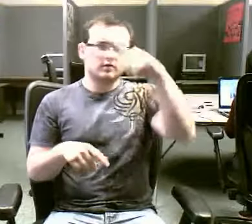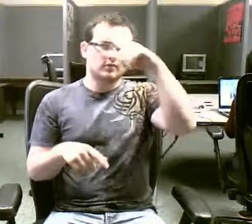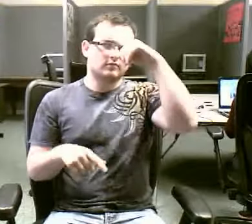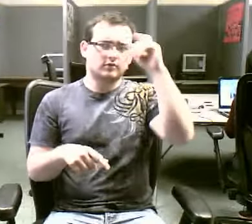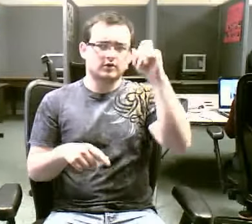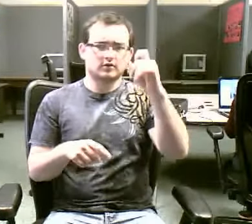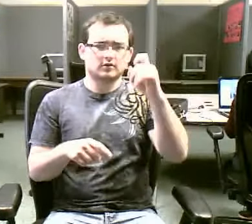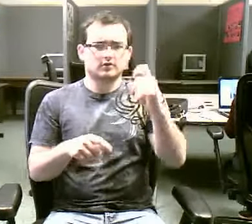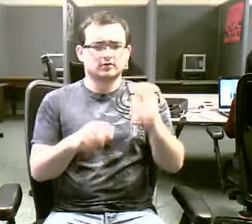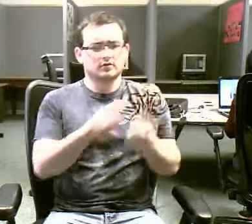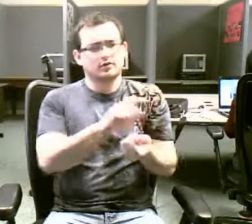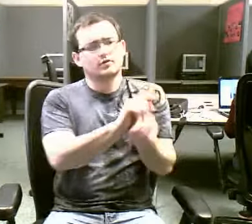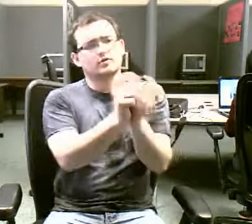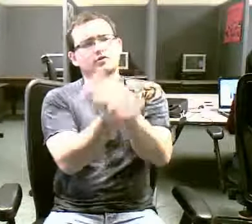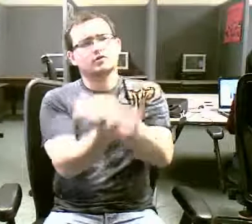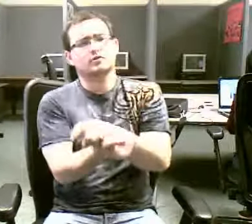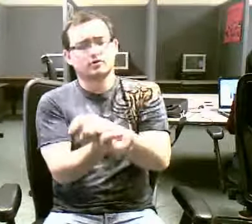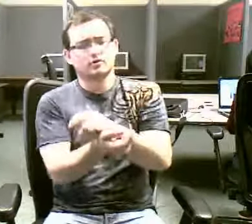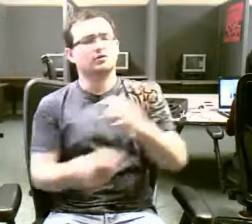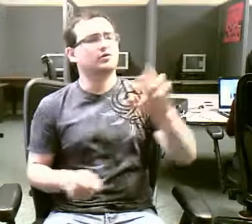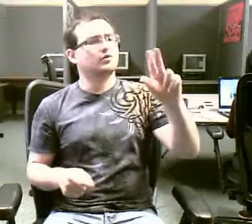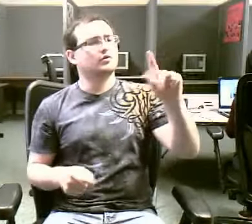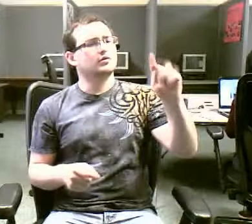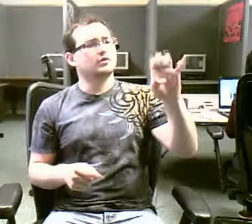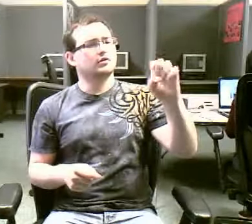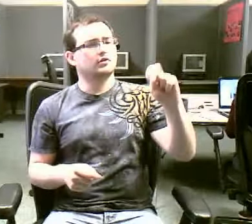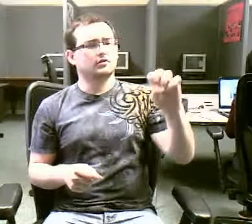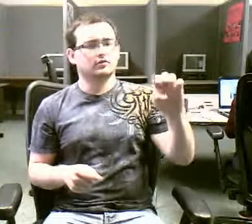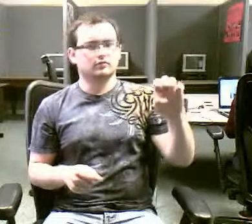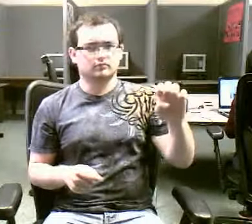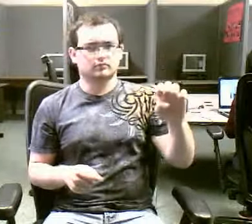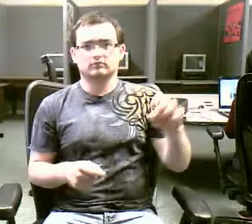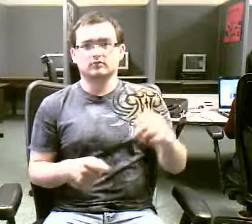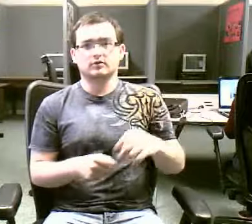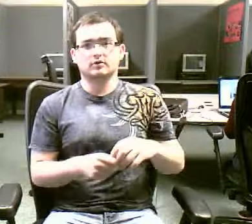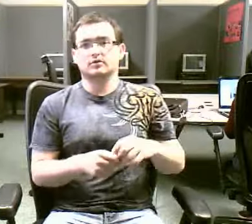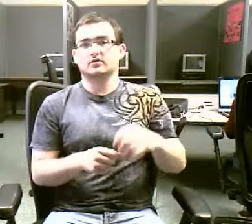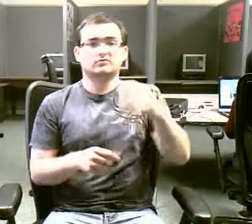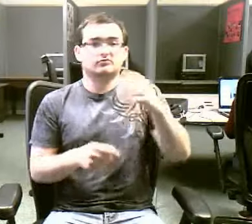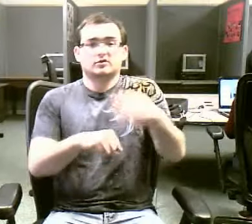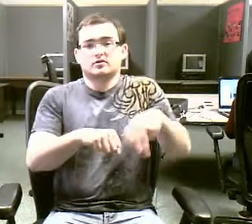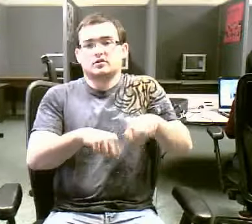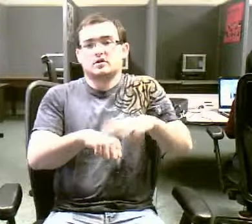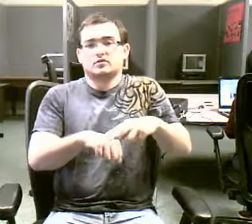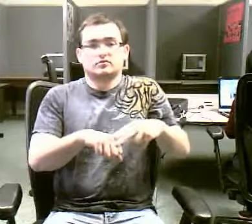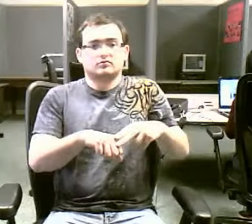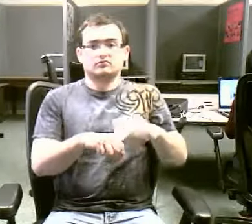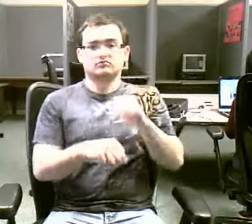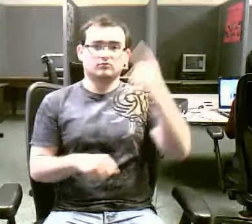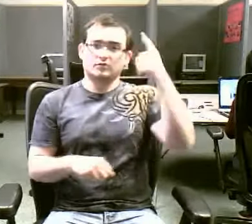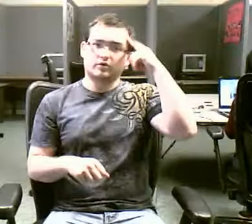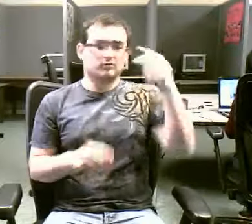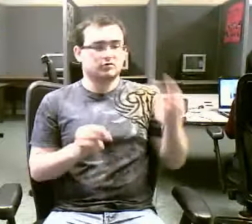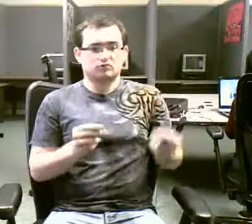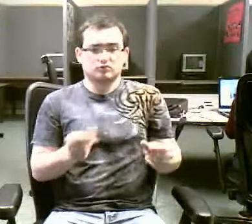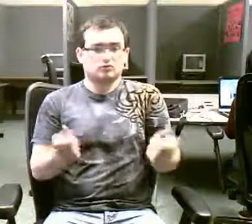do it naturally. So I think sticking to a routine is a great way to start and getting into the habit of saving. And that's the advice